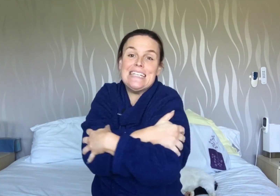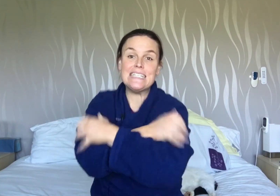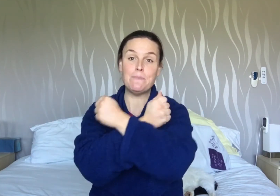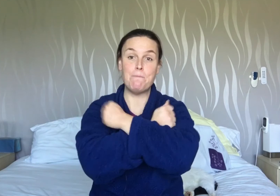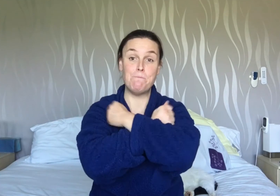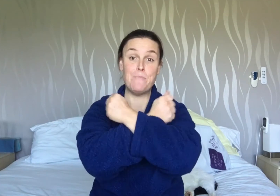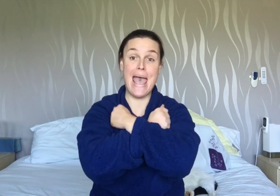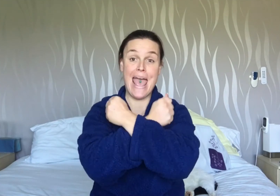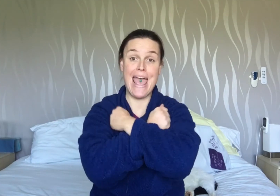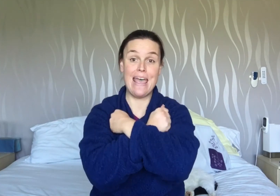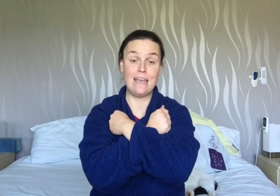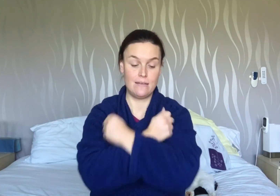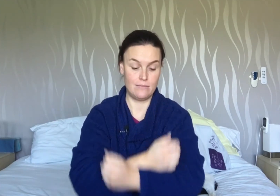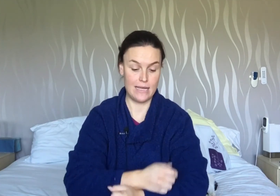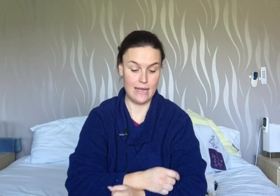Teddy bear. Okay.